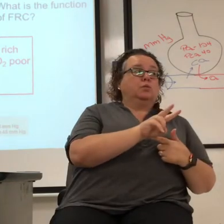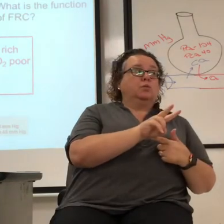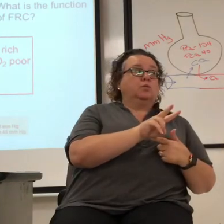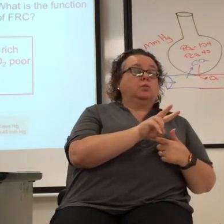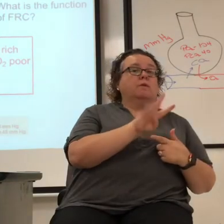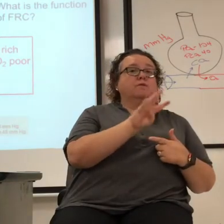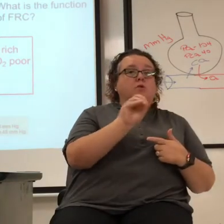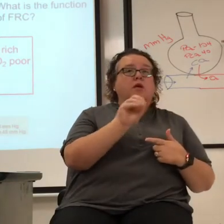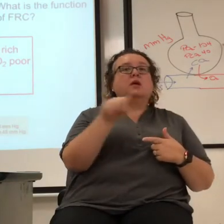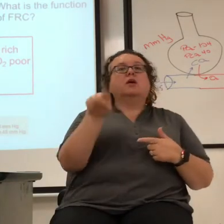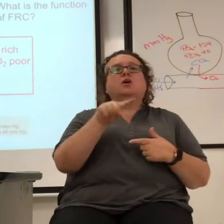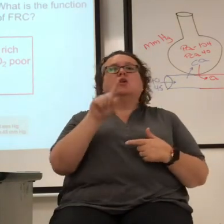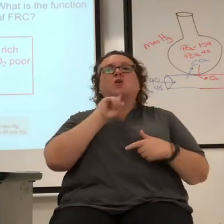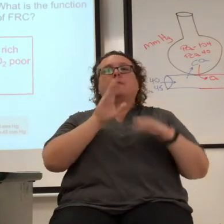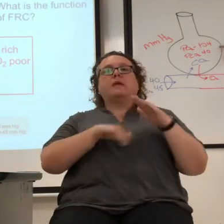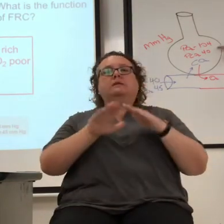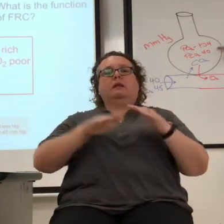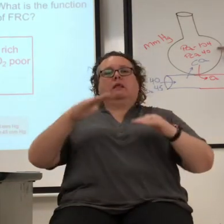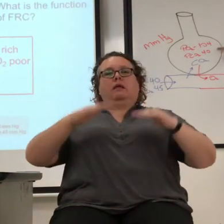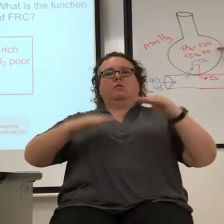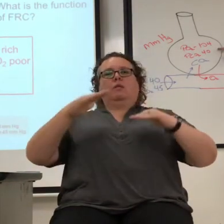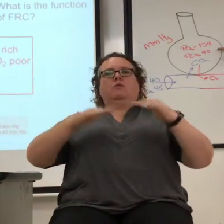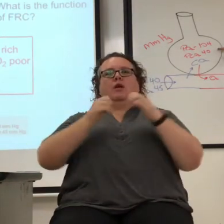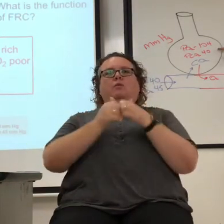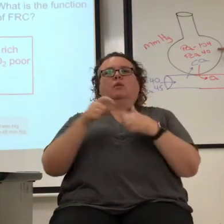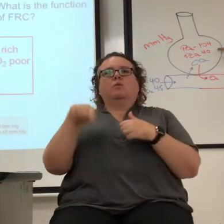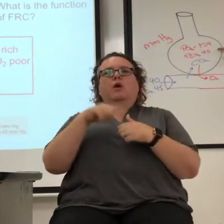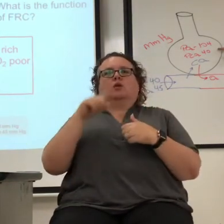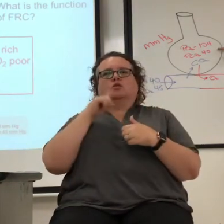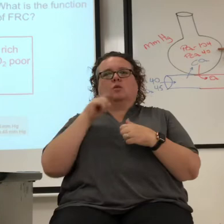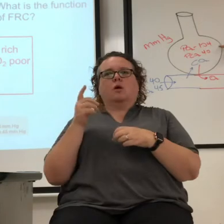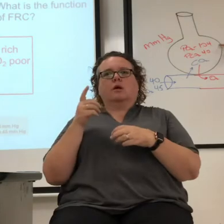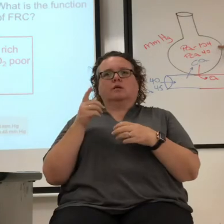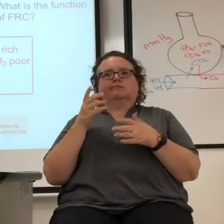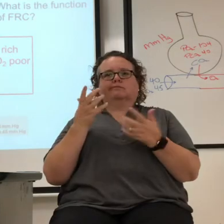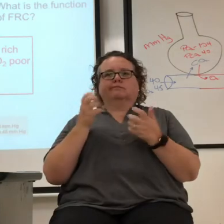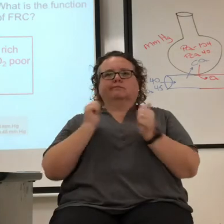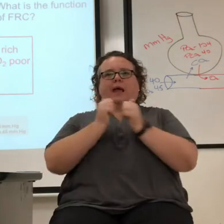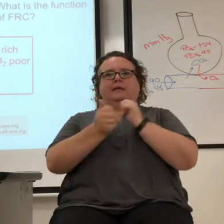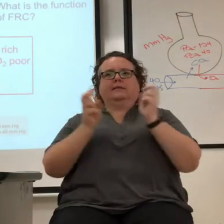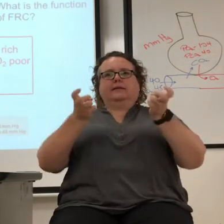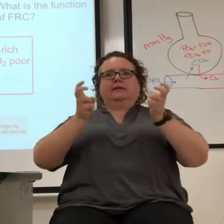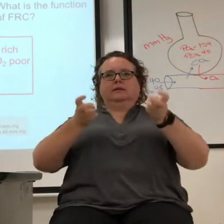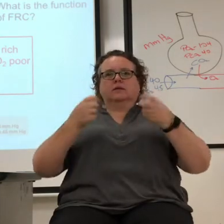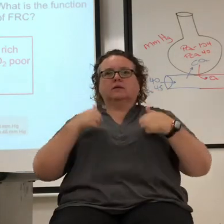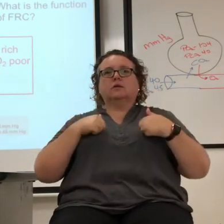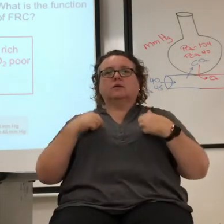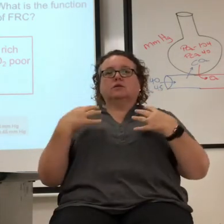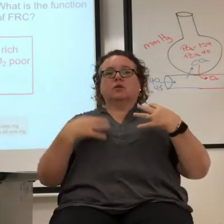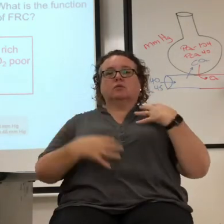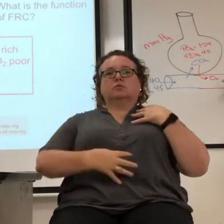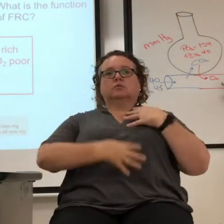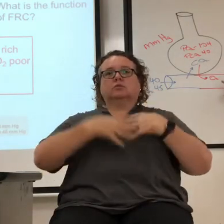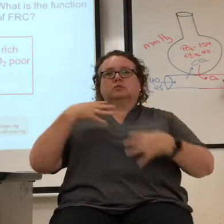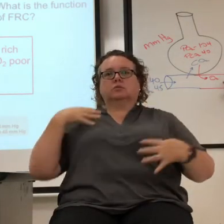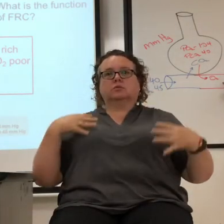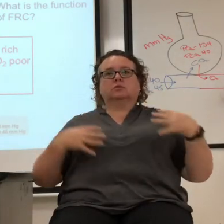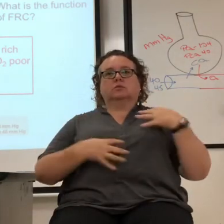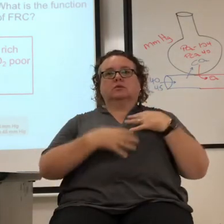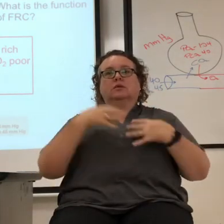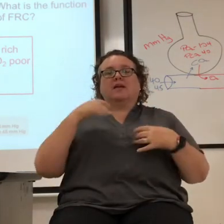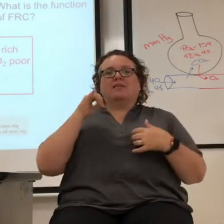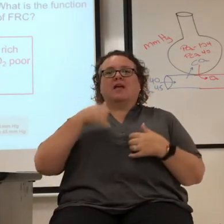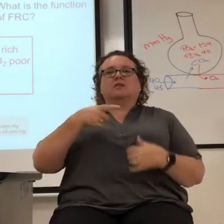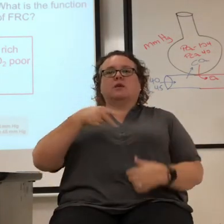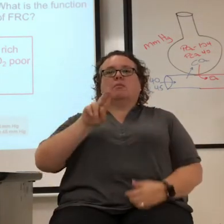40. You basically equilibrate with what you're passing by here. You're equilibrating, in this case, with the lung, because this is a